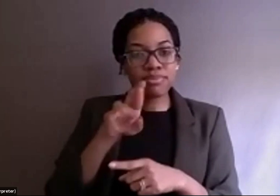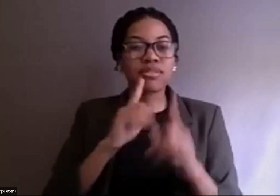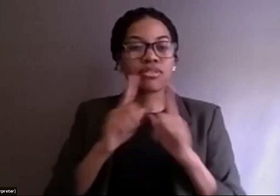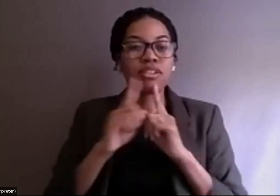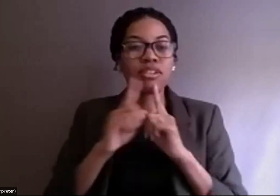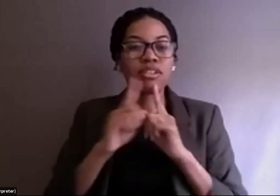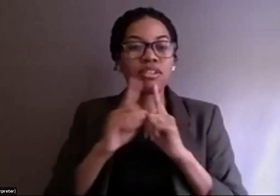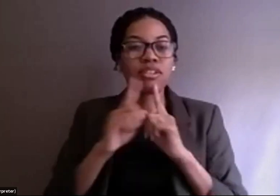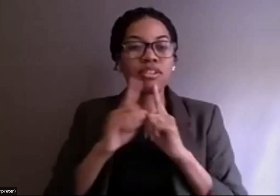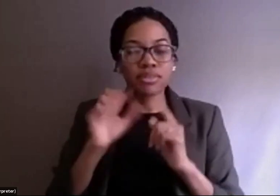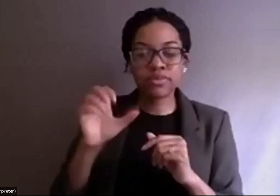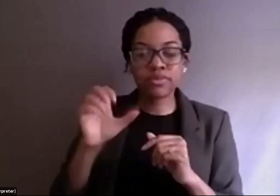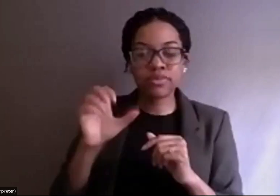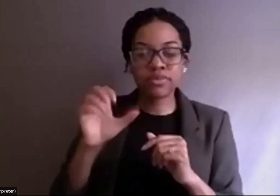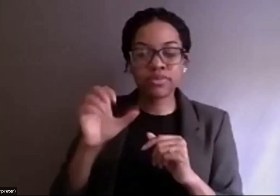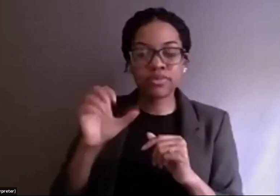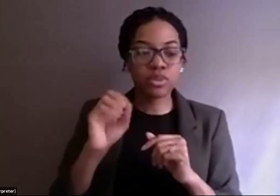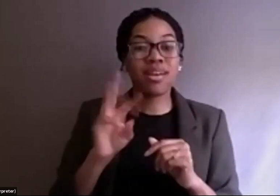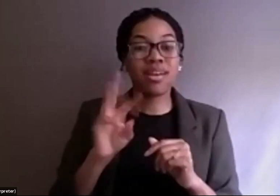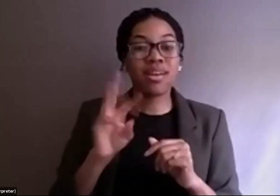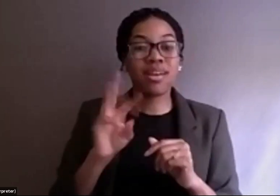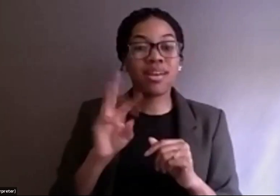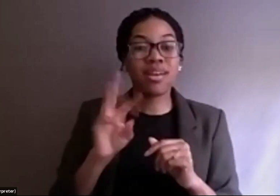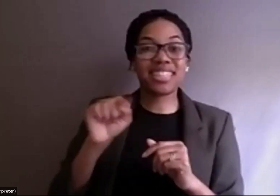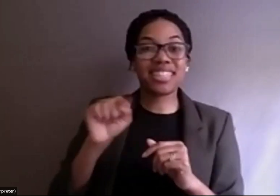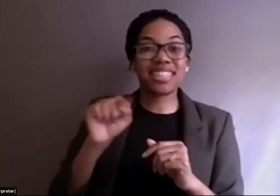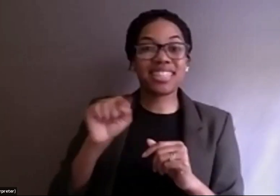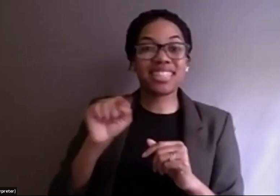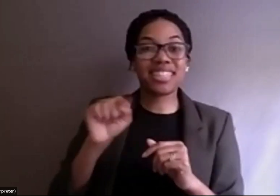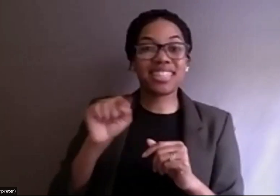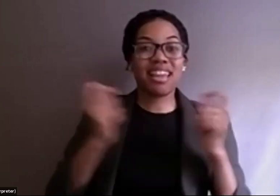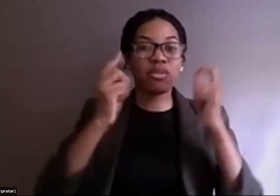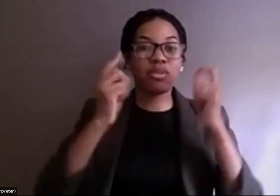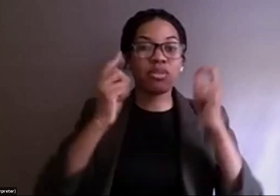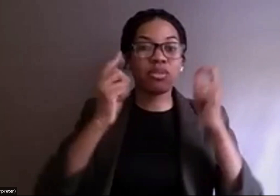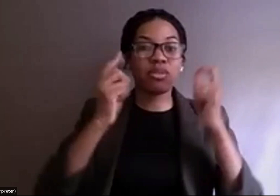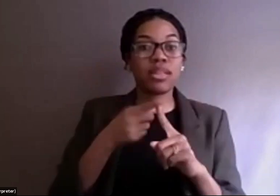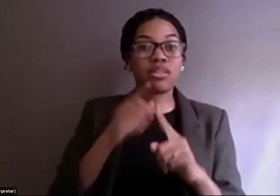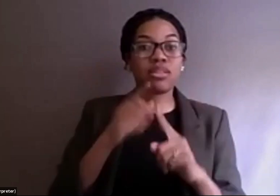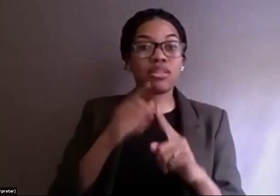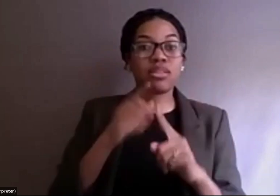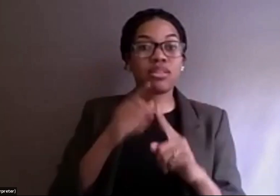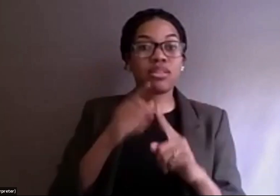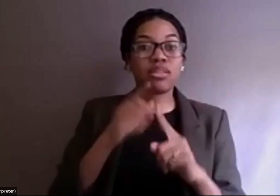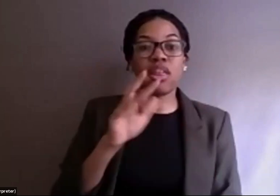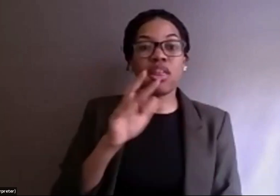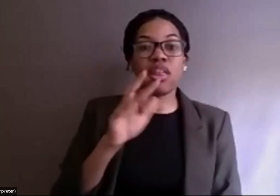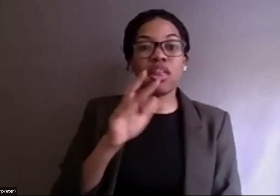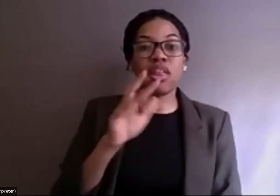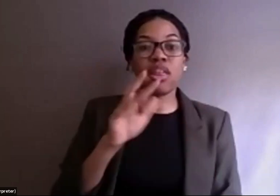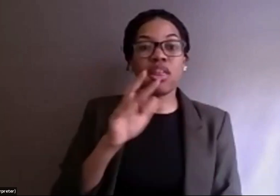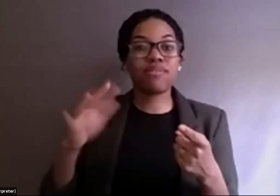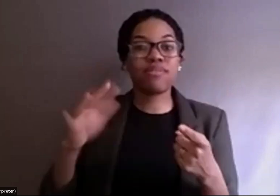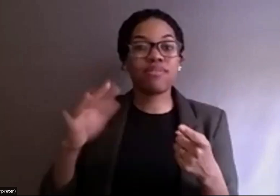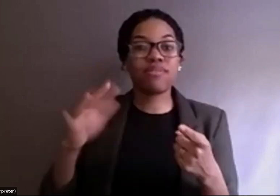convening will be held on June 3rd through 5th, 2021. So you can put it on your calendars,